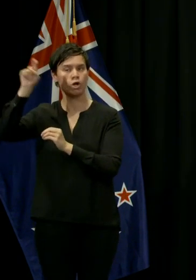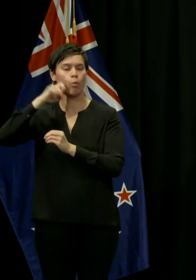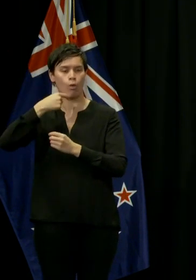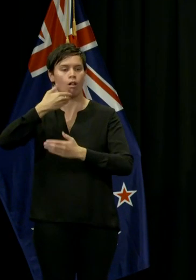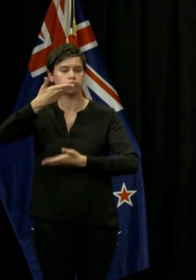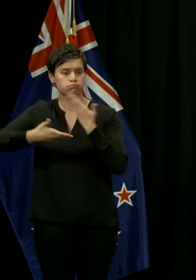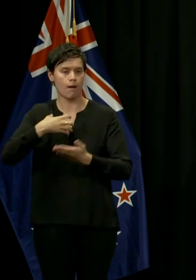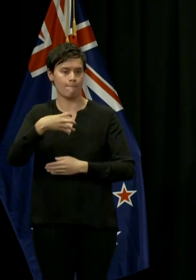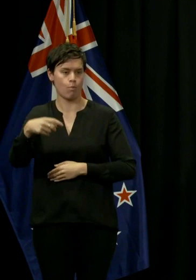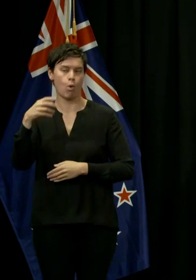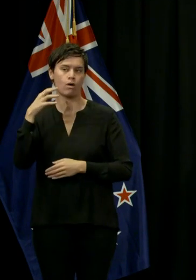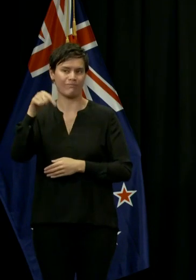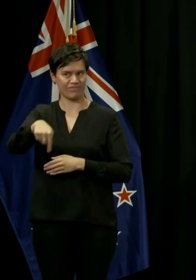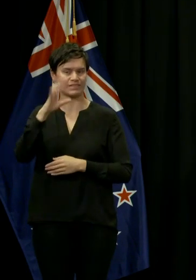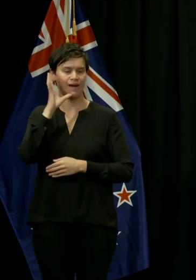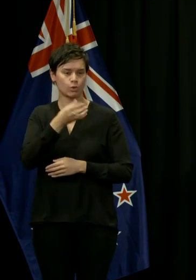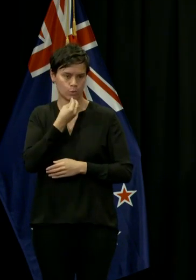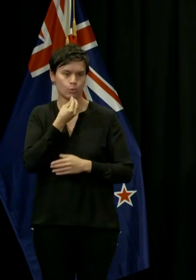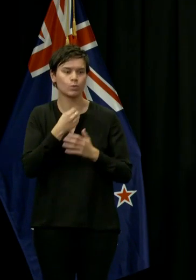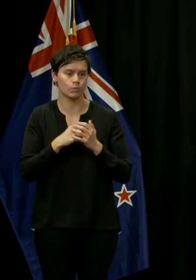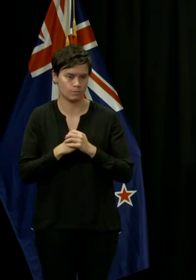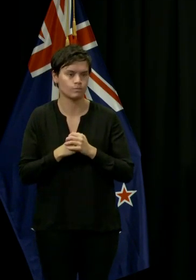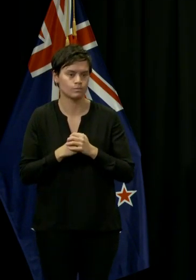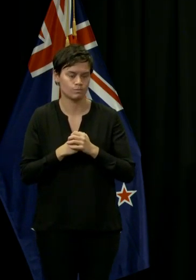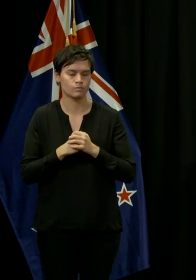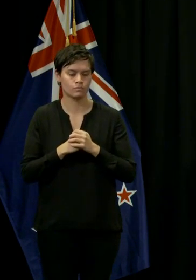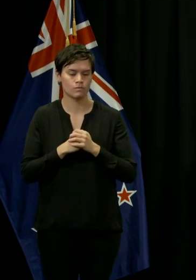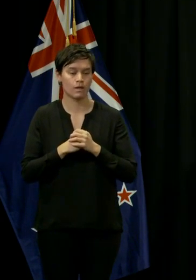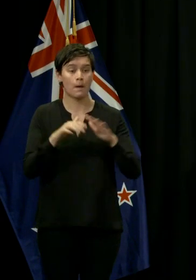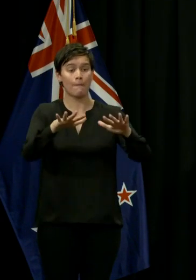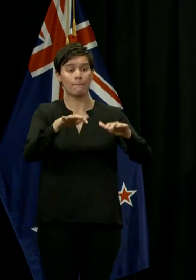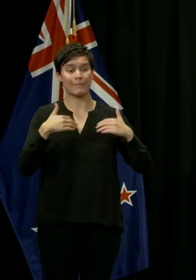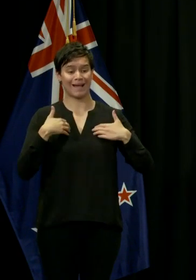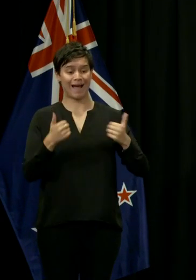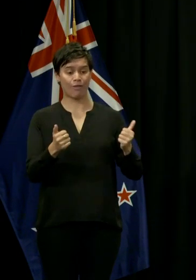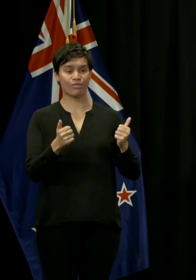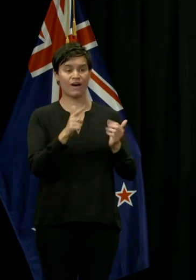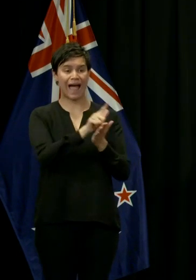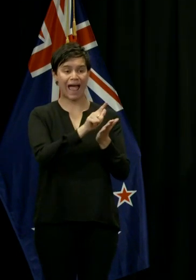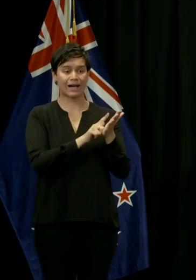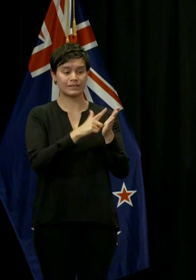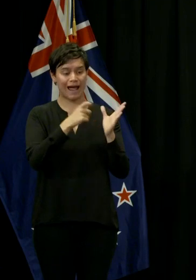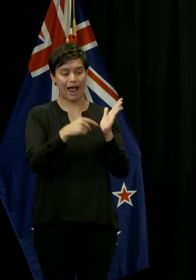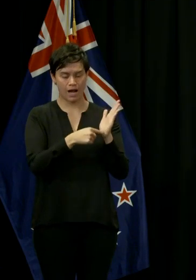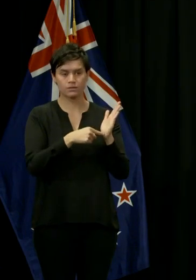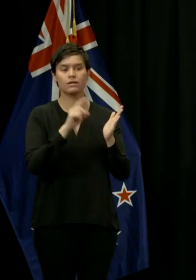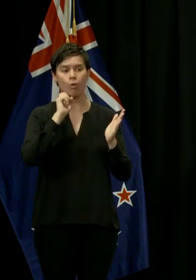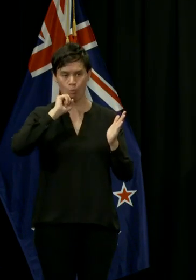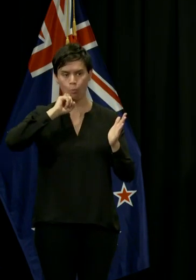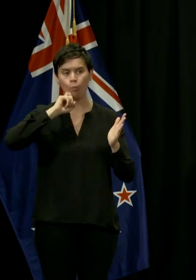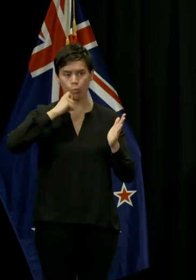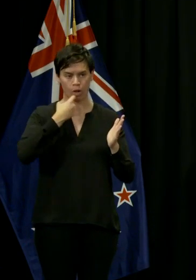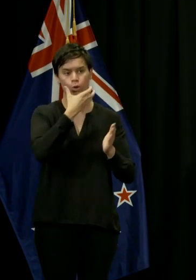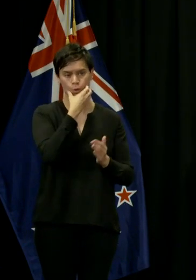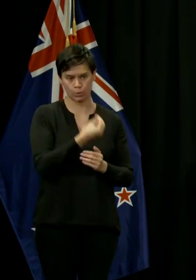have all of the enforcement powers they need. We are utilising now the Public Health Act. I will be issuing an epidemic notice,